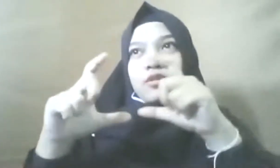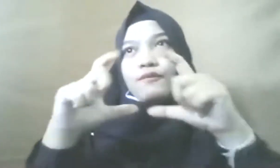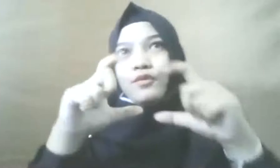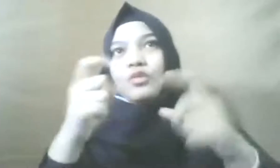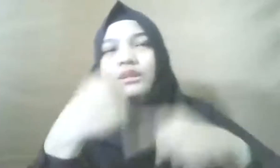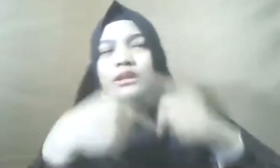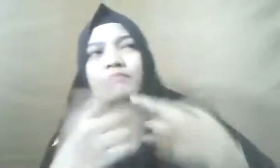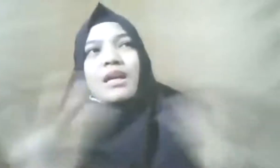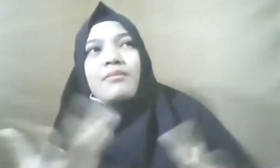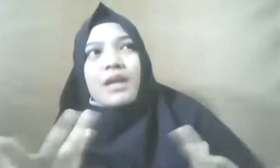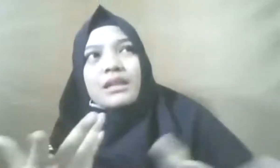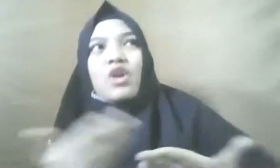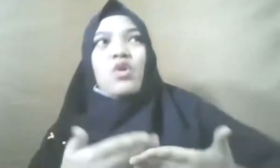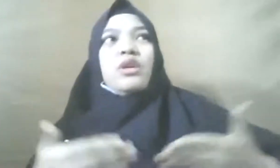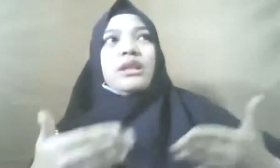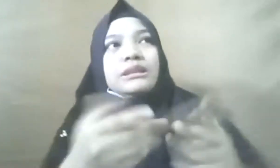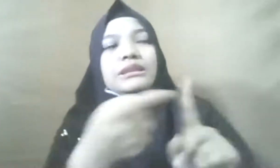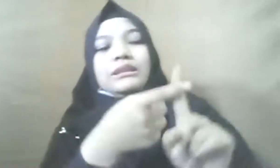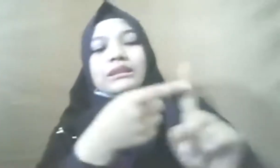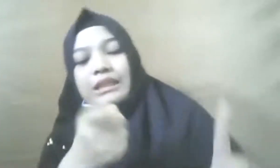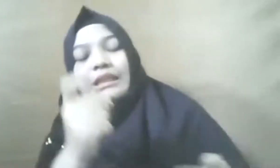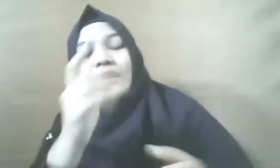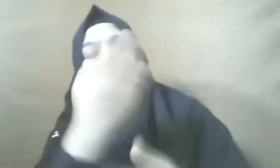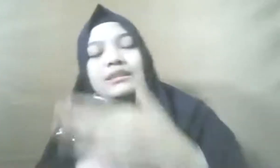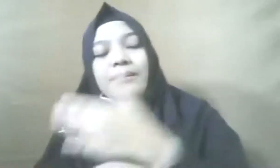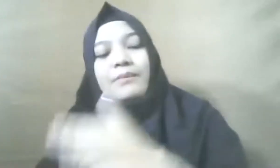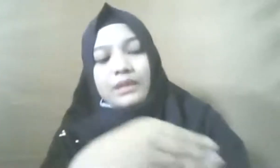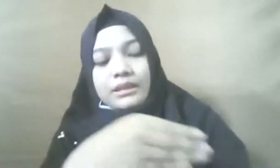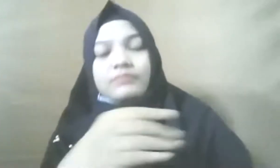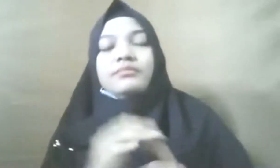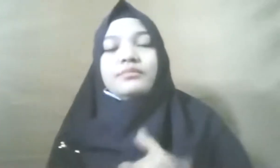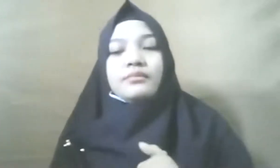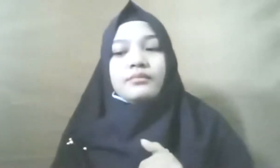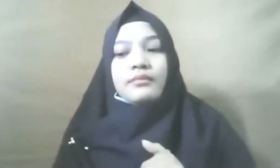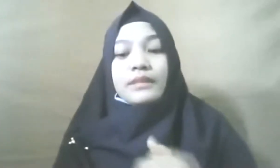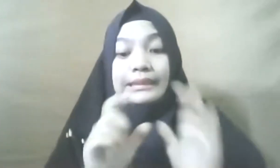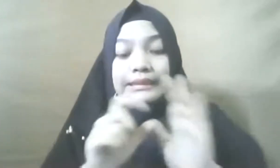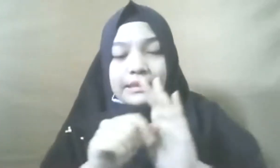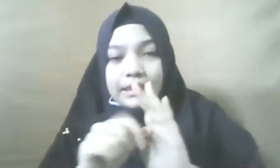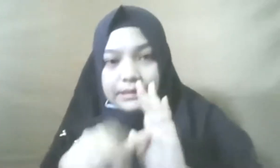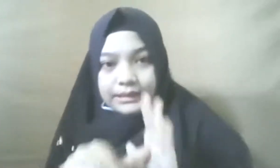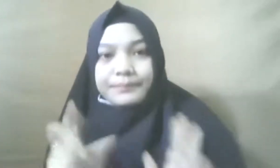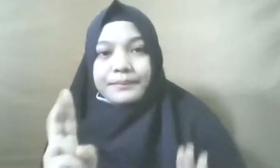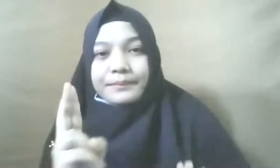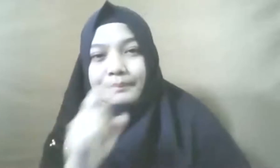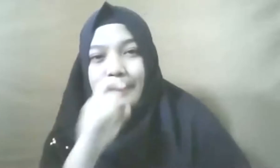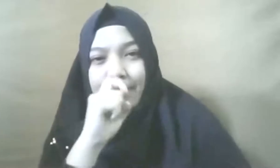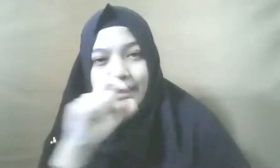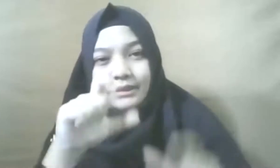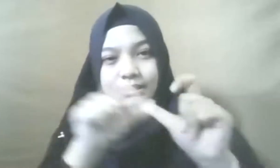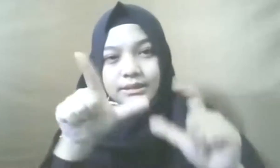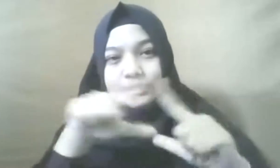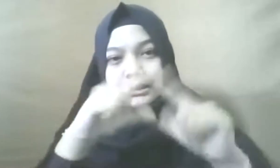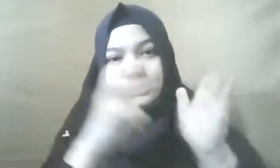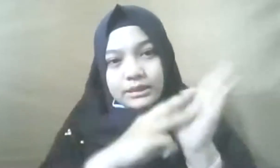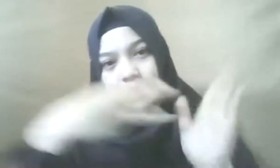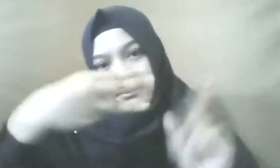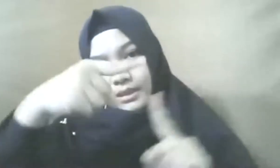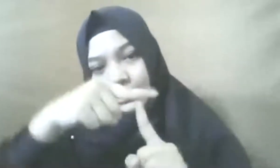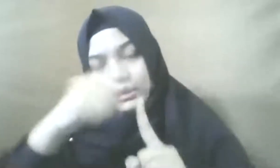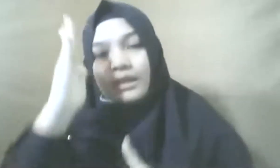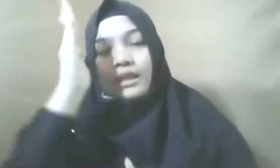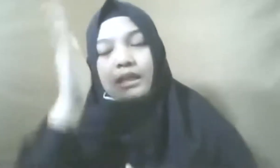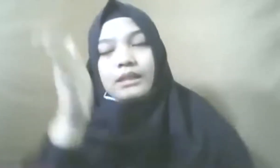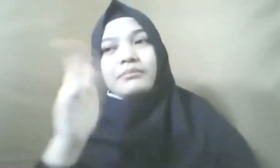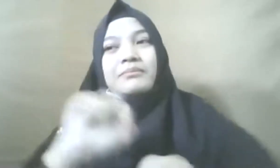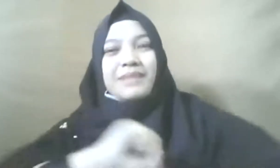And Mas Slamet will discuss about the results of the surveys. So I guess that's probably where I should